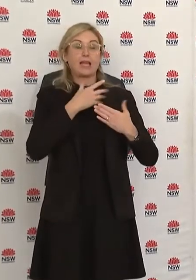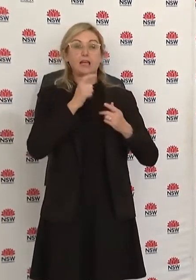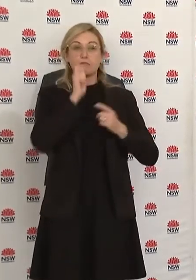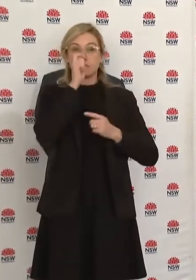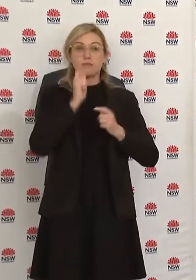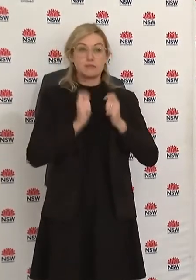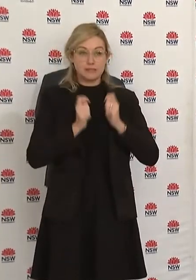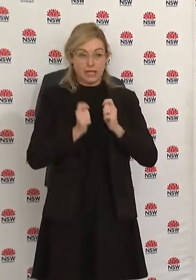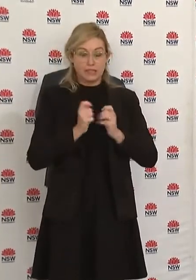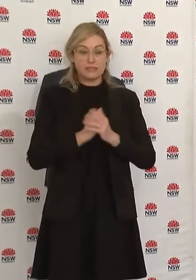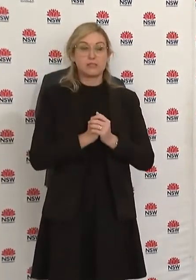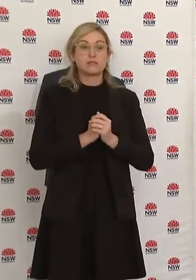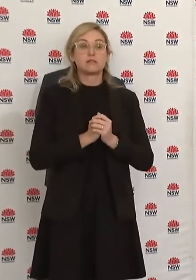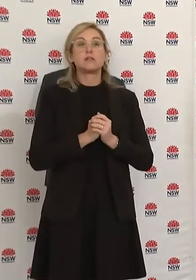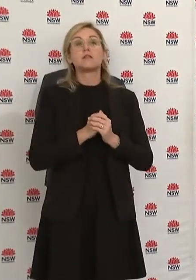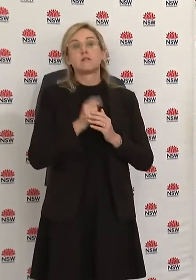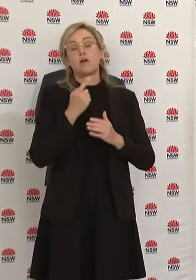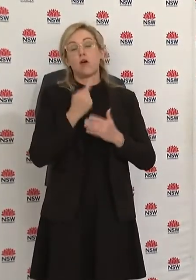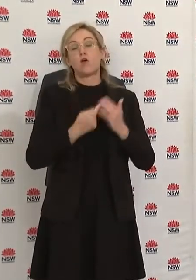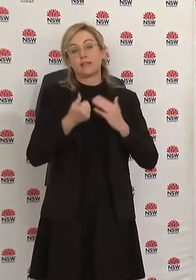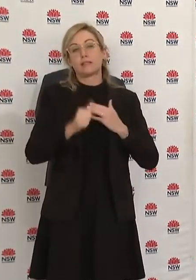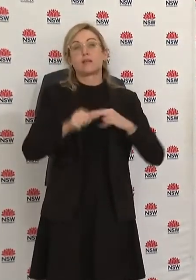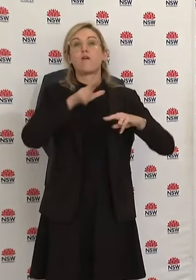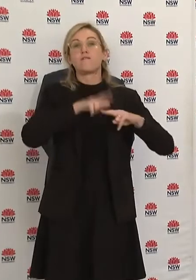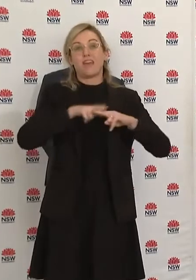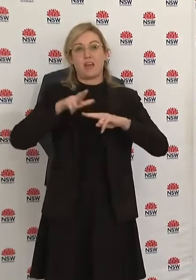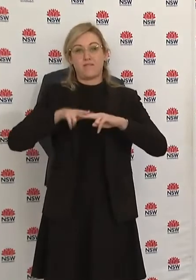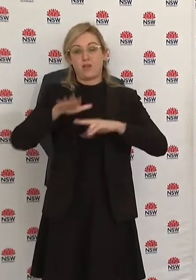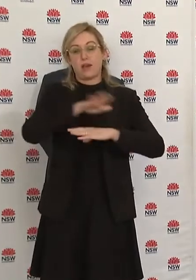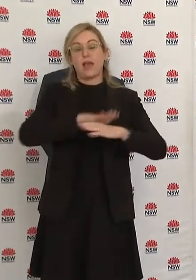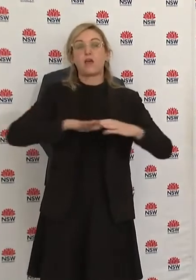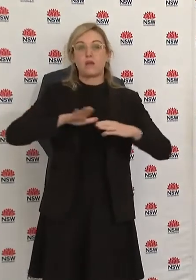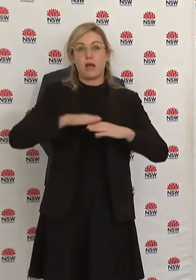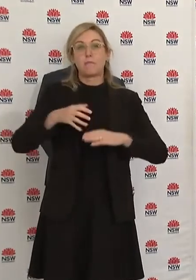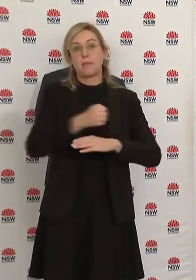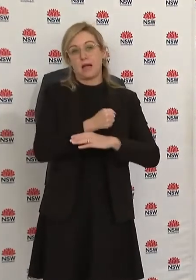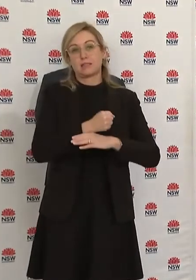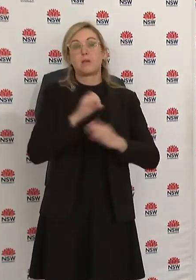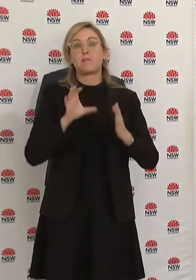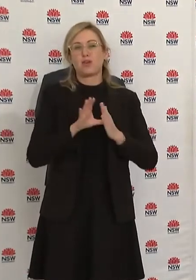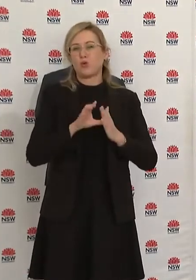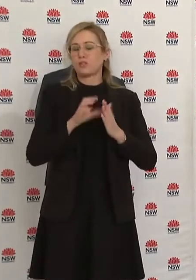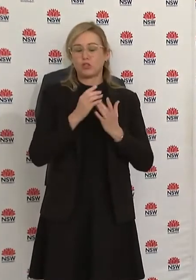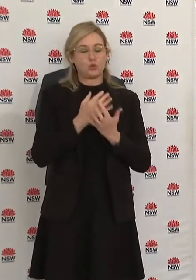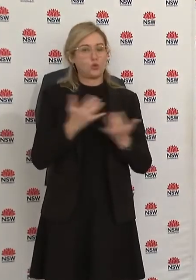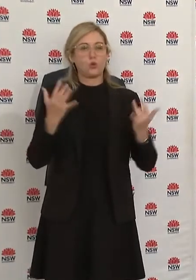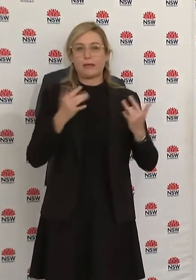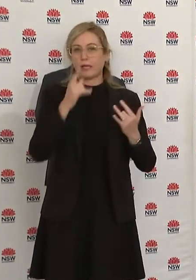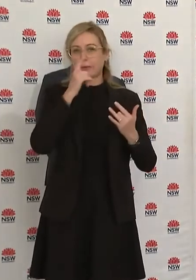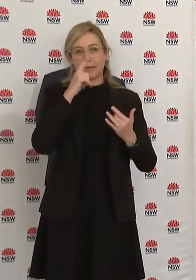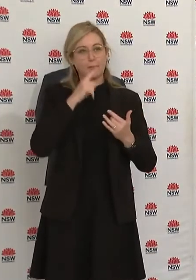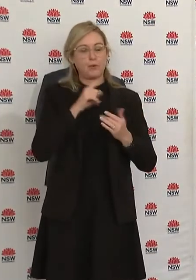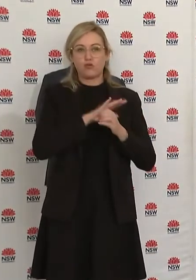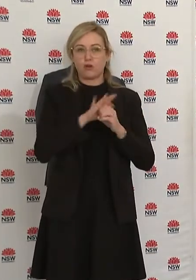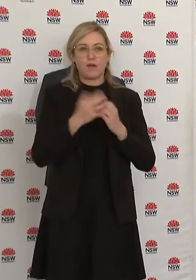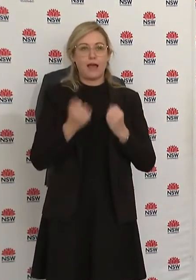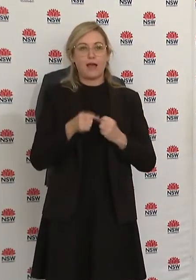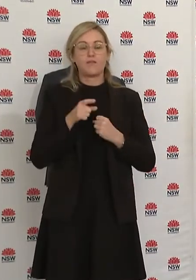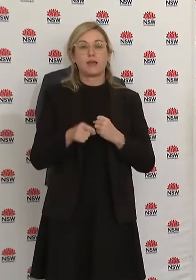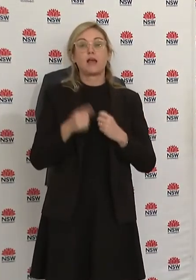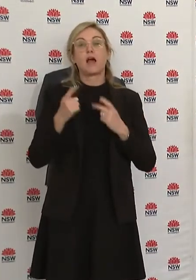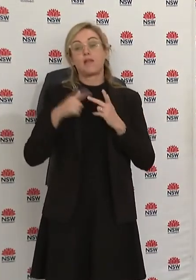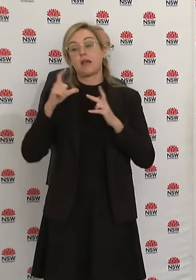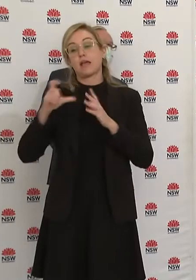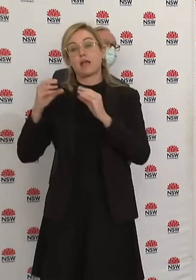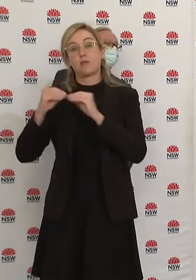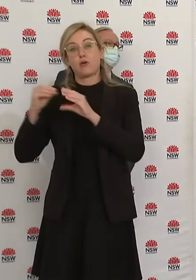still generating the largest number of cases. In Canterbury Bankstown, we are also asking for aged care workers and